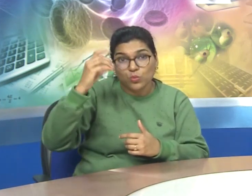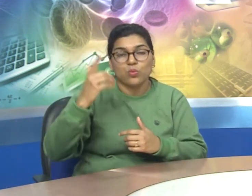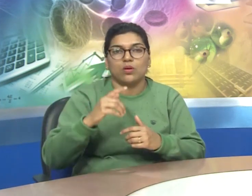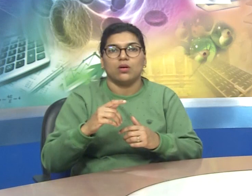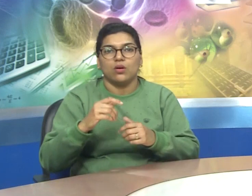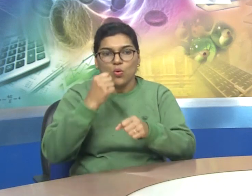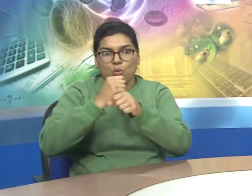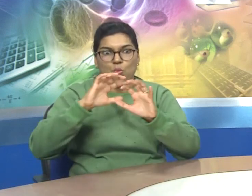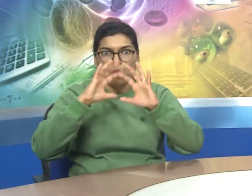and history.